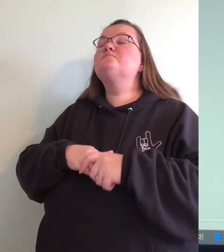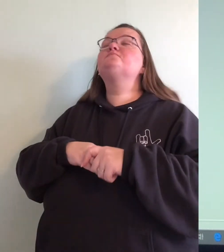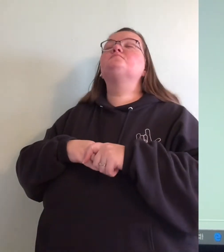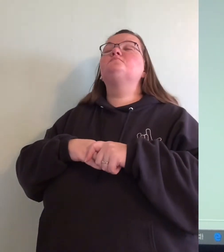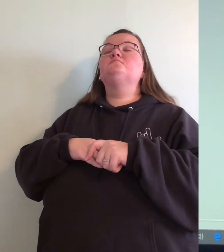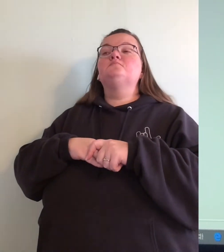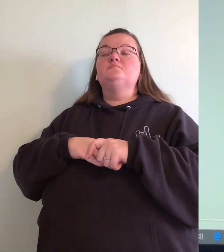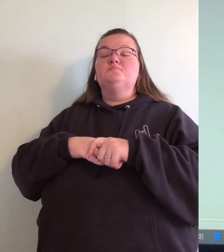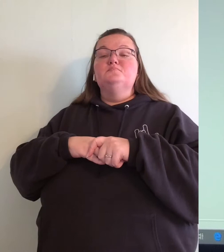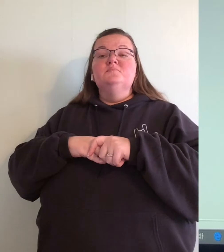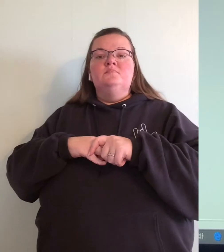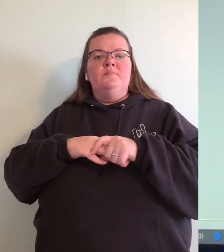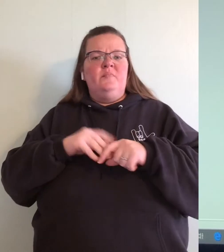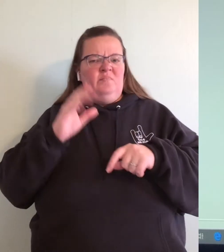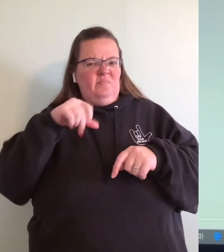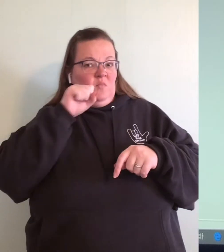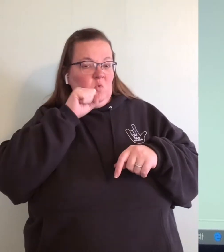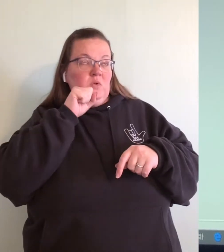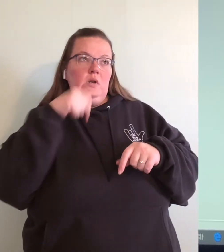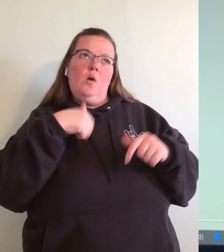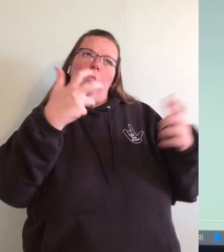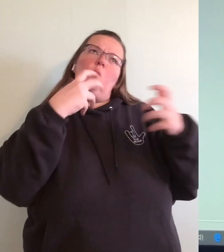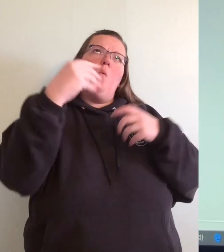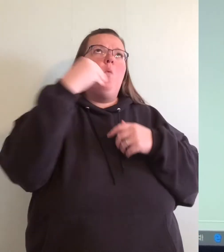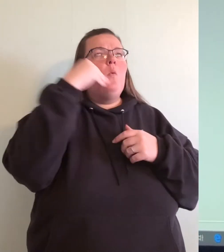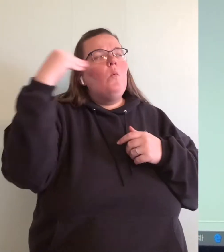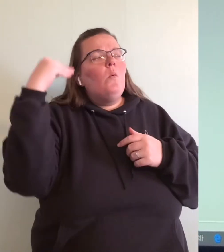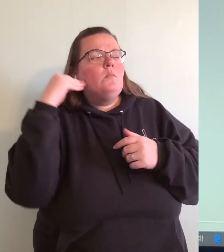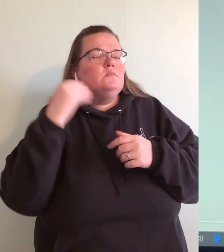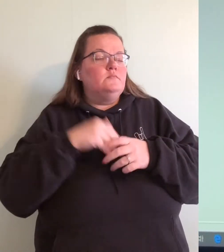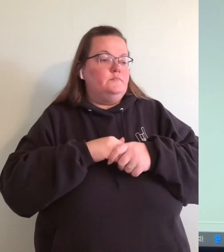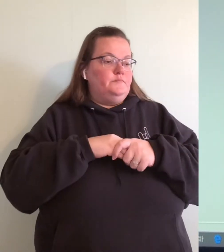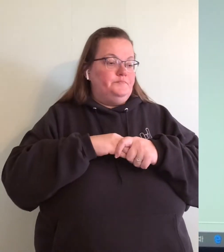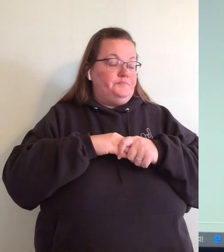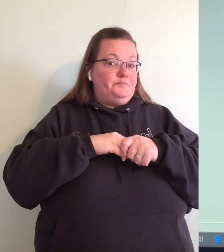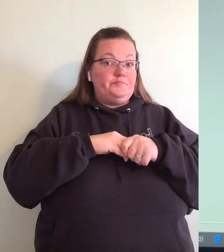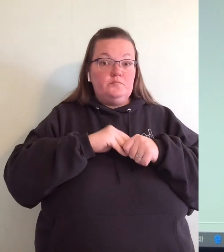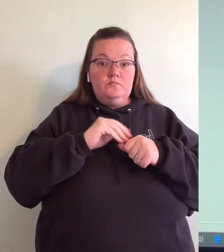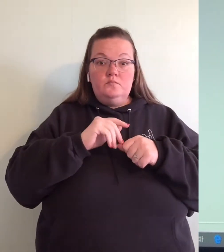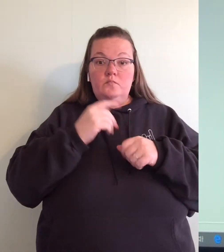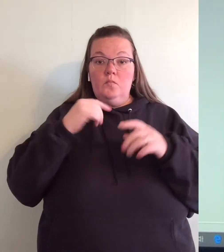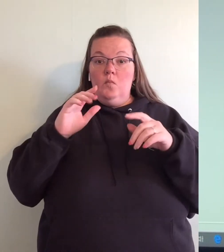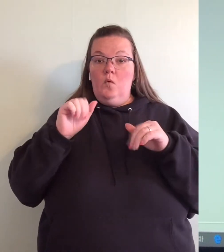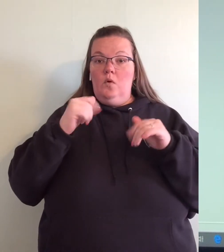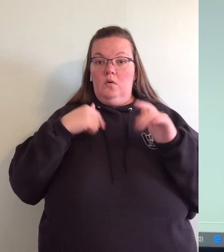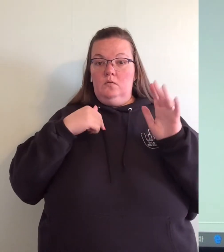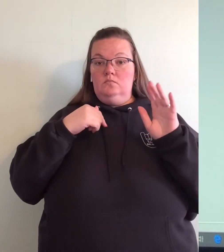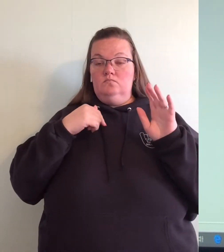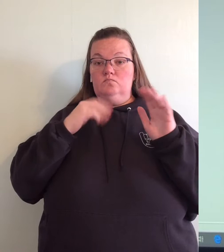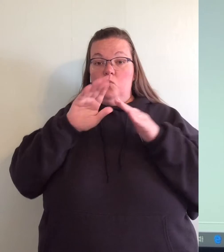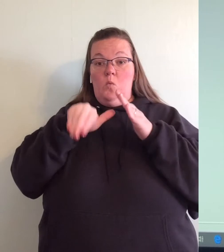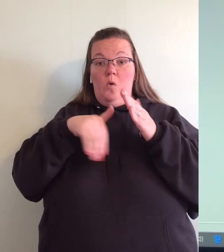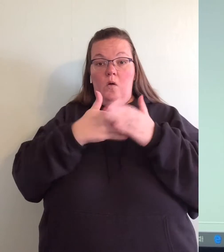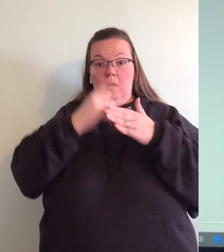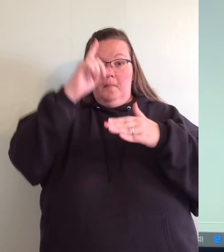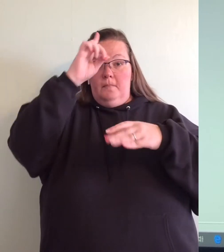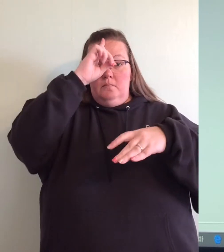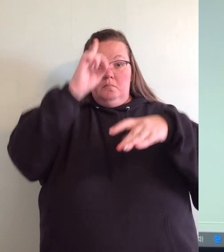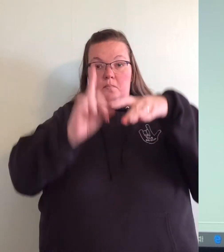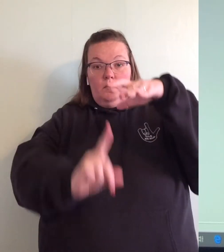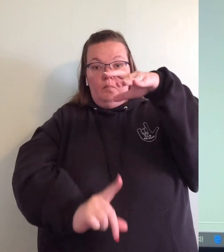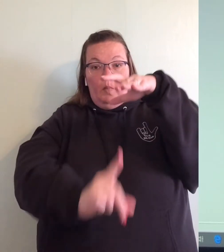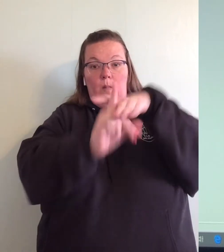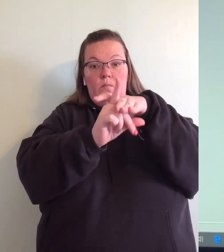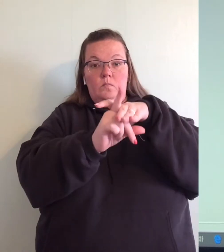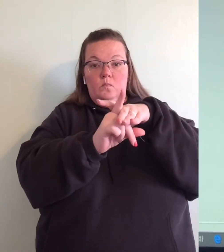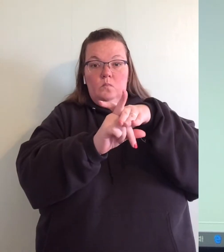home," said Susan. And then, though no one said it out loud, everyone suddenly realized the same fact that Edmund had whispered